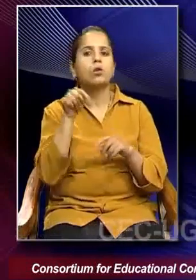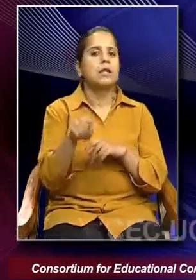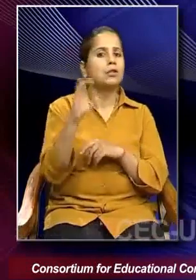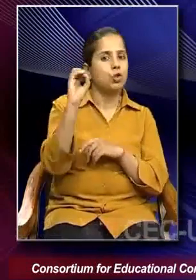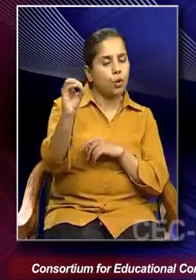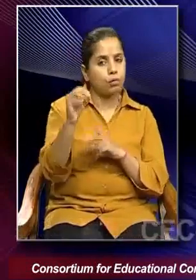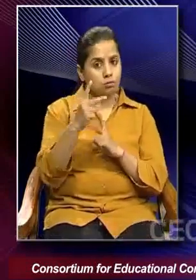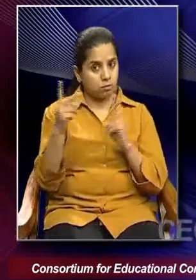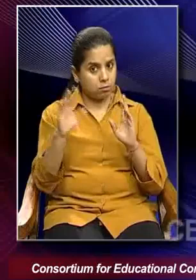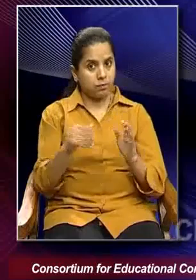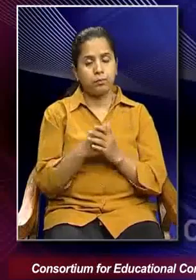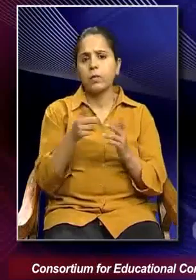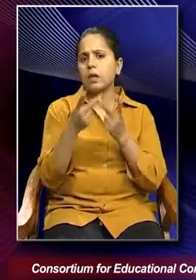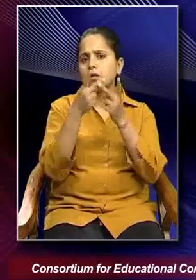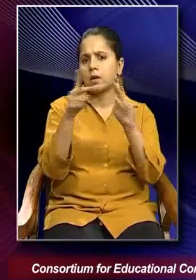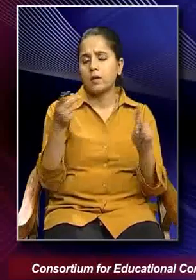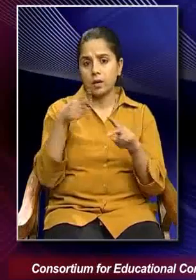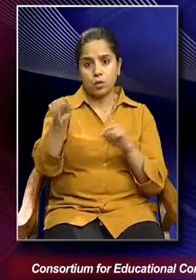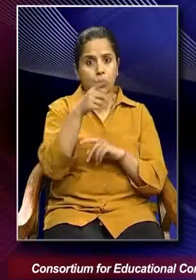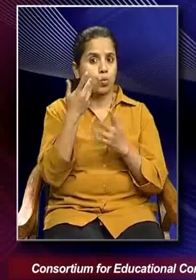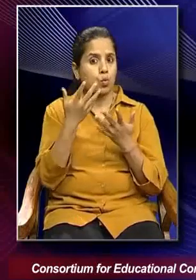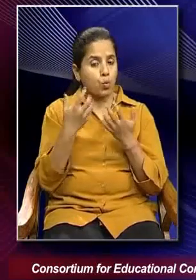t0, then the difference, if you want to